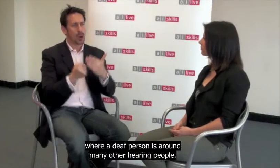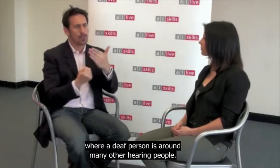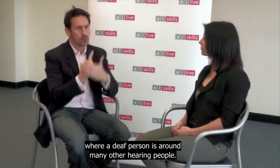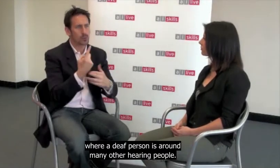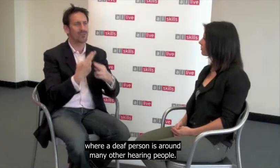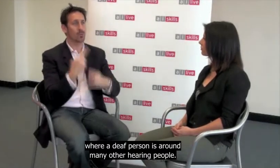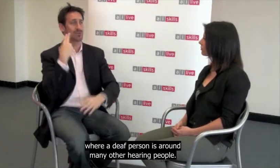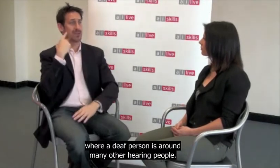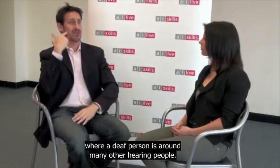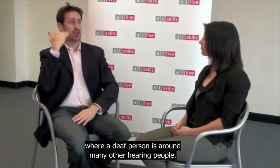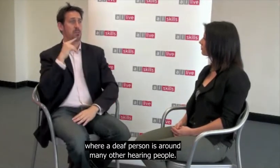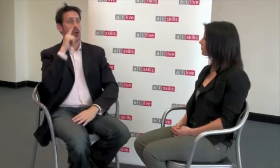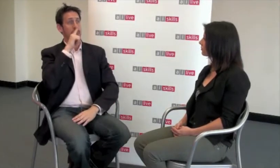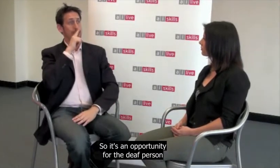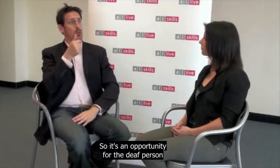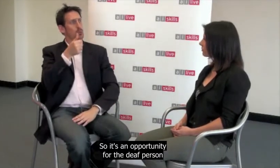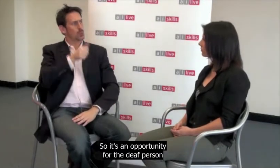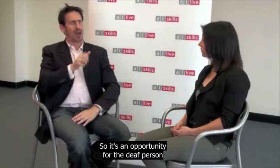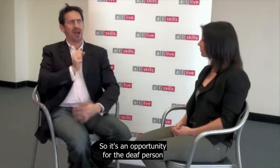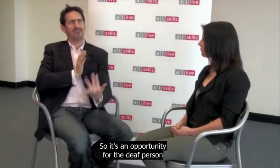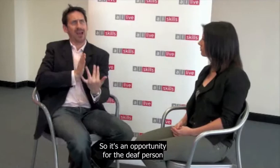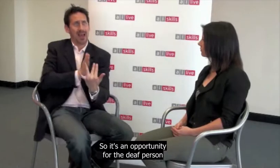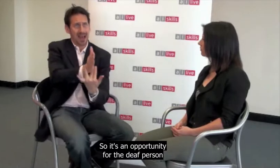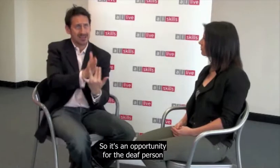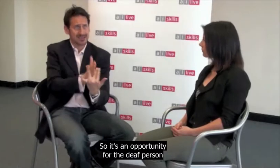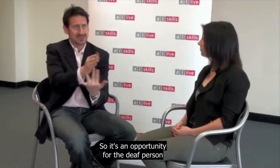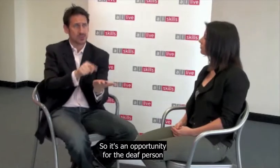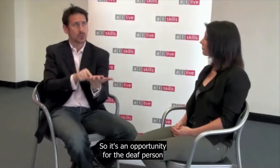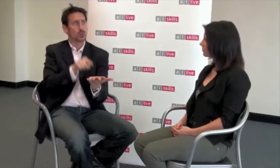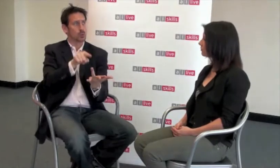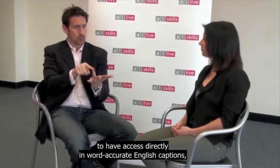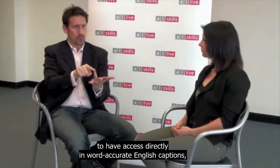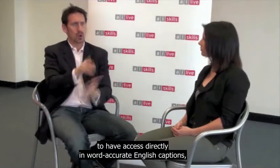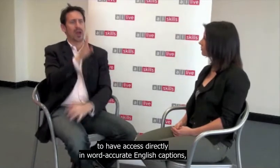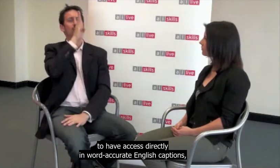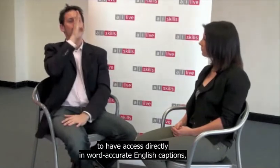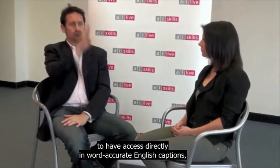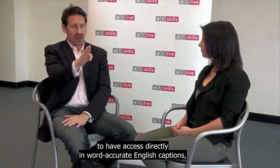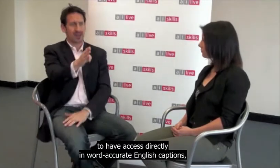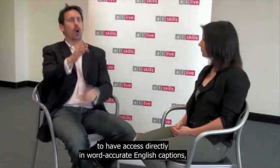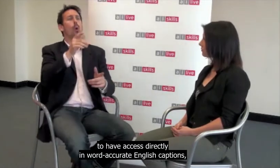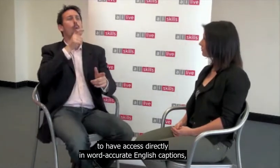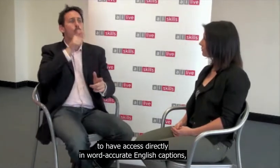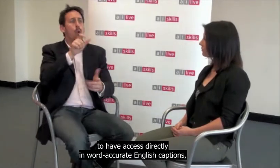around many other hearing people. So it's an opportunity for the deaf person to have access directly